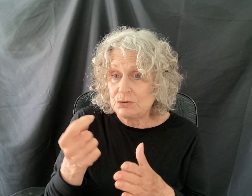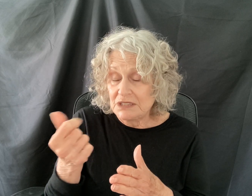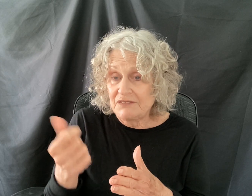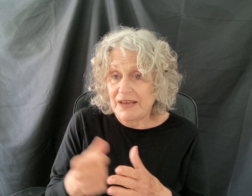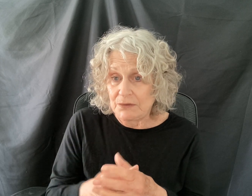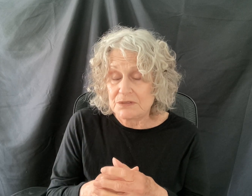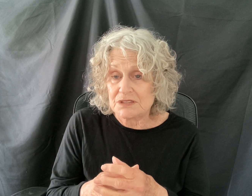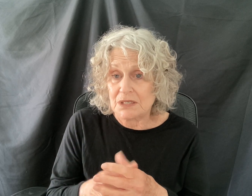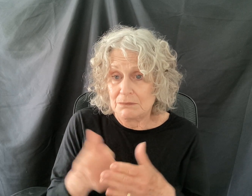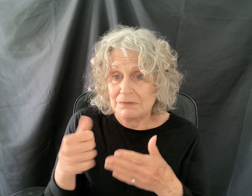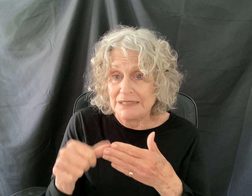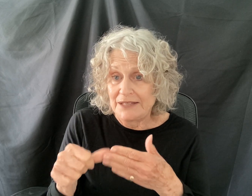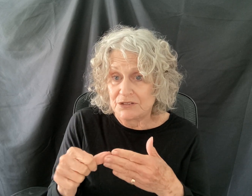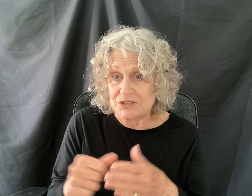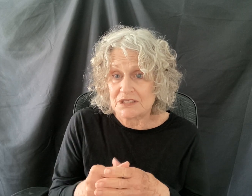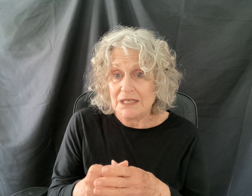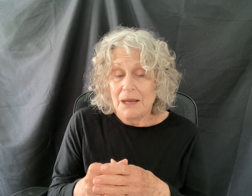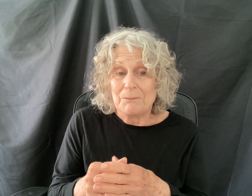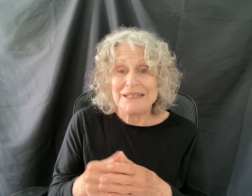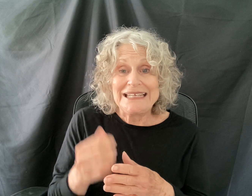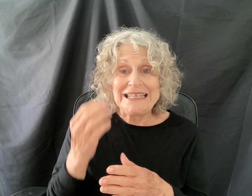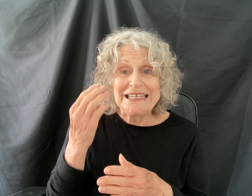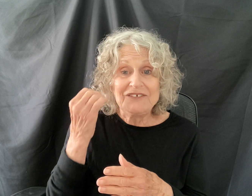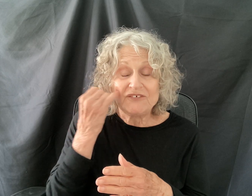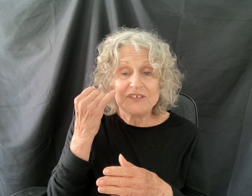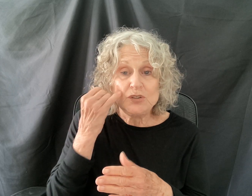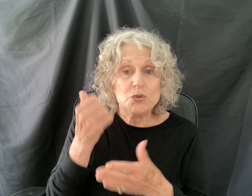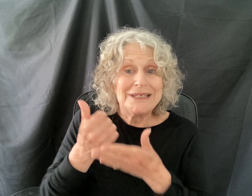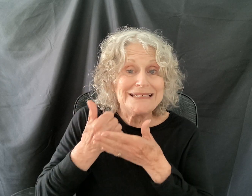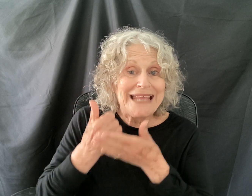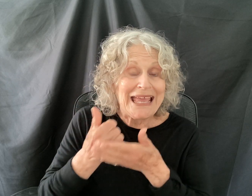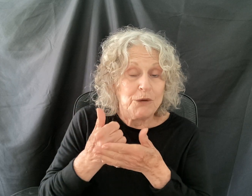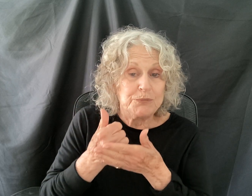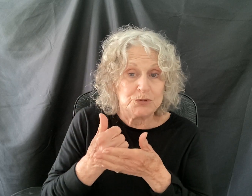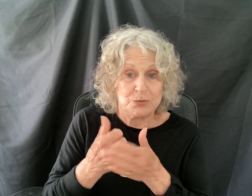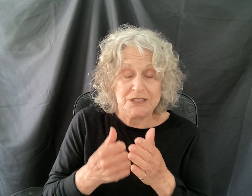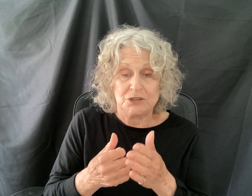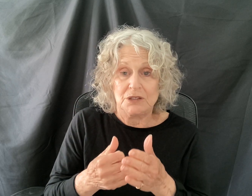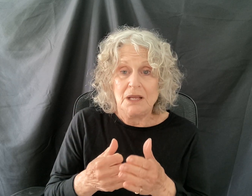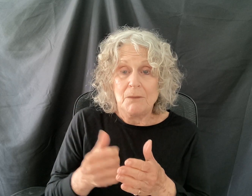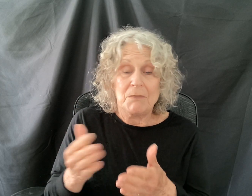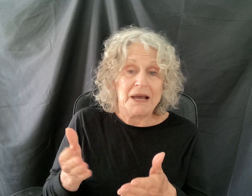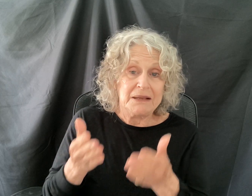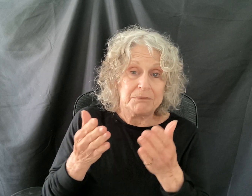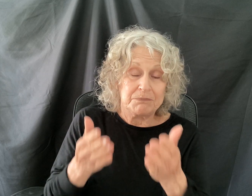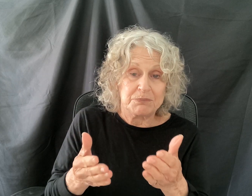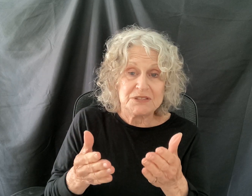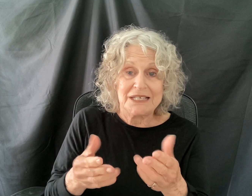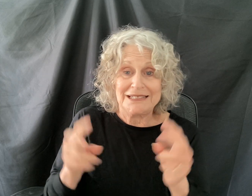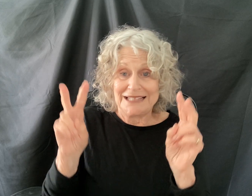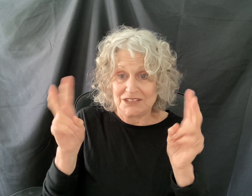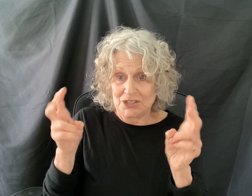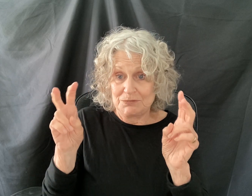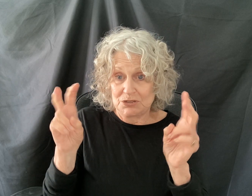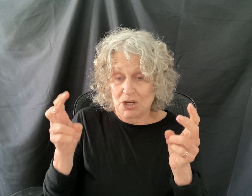leave out some letters. But if you can help your reader by presenting that subject